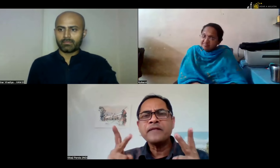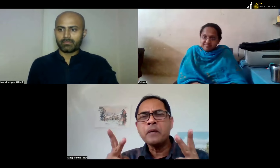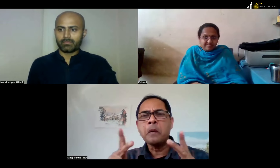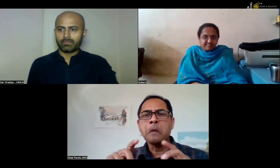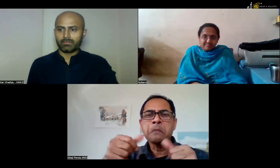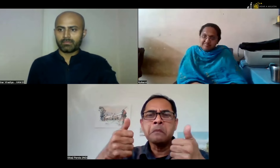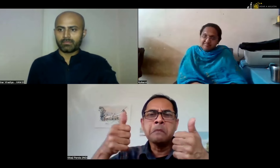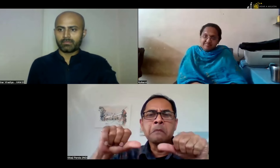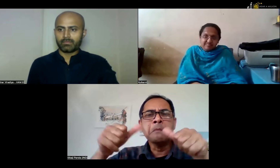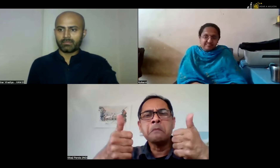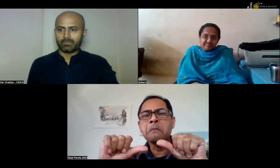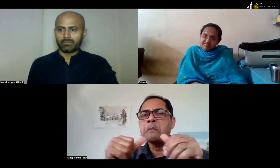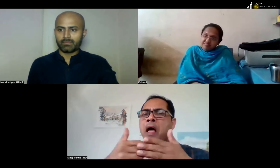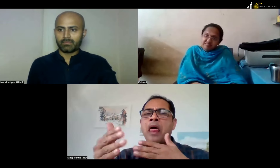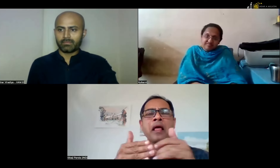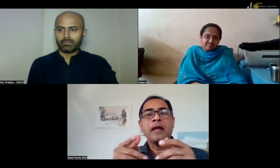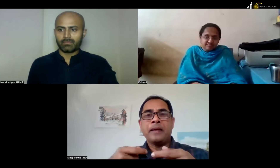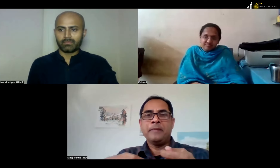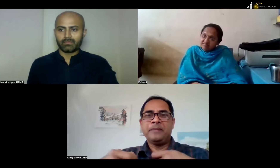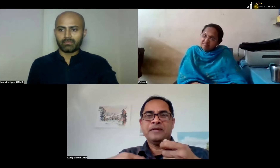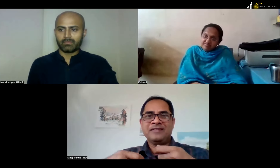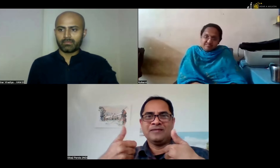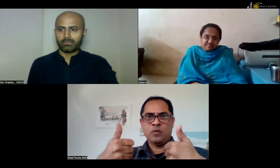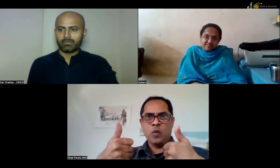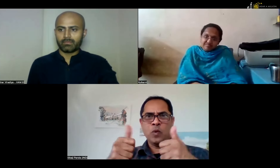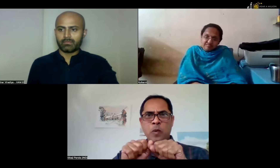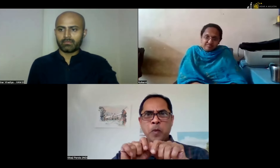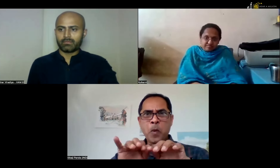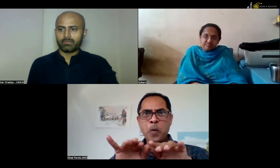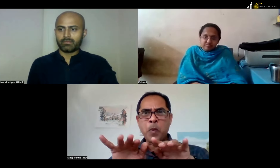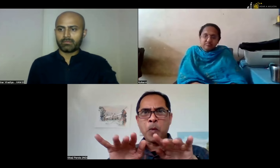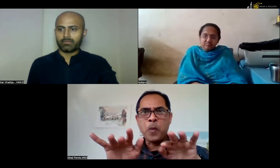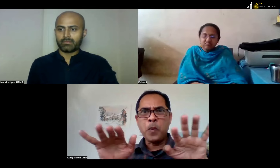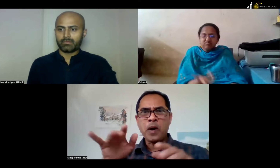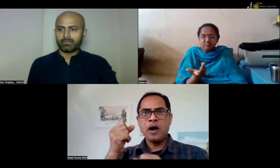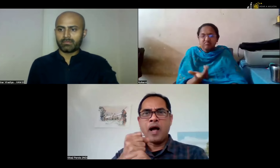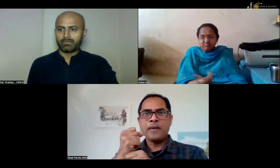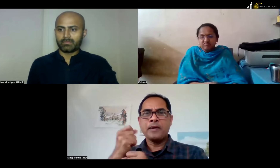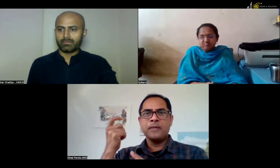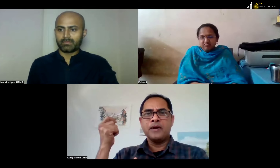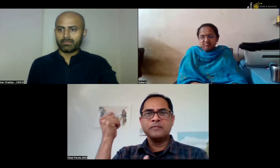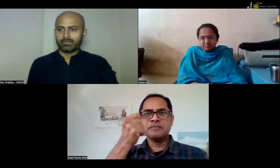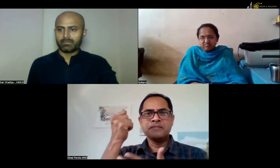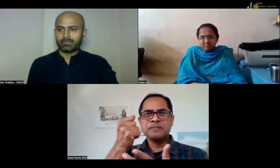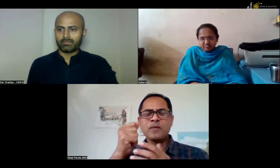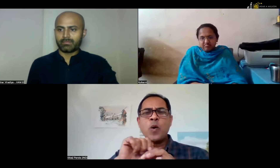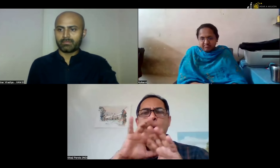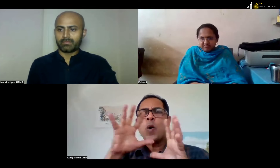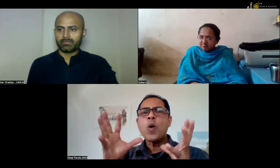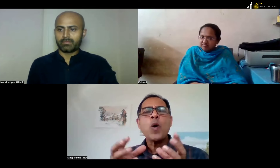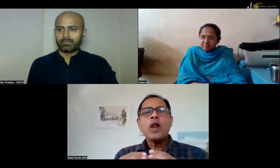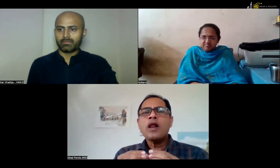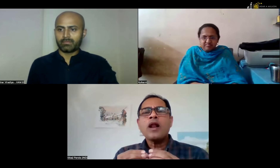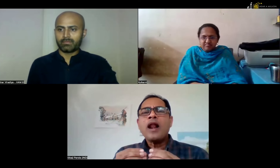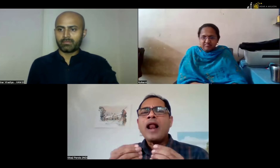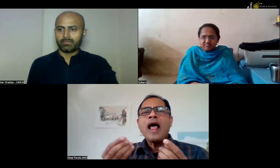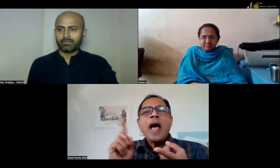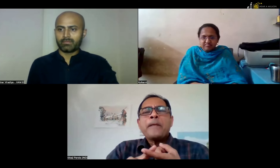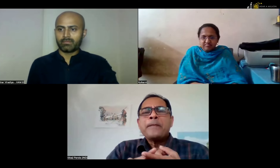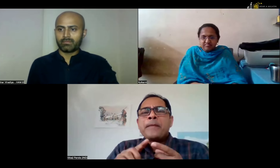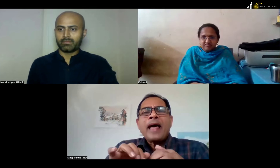okay. And the other thing, we have hearing aids and the other assisted devices. So people are actually doing business of it, and